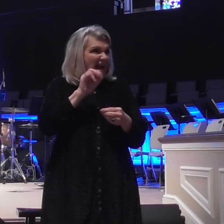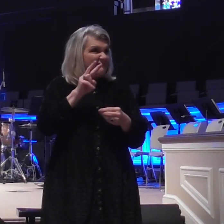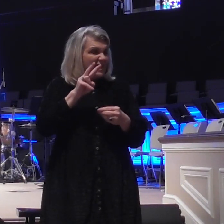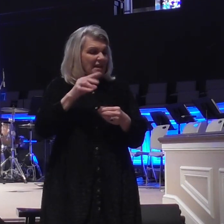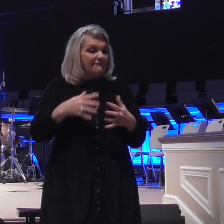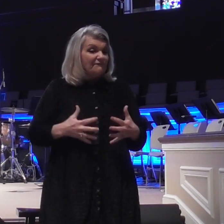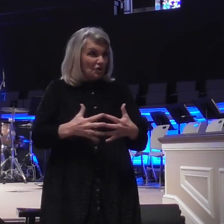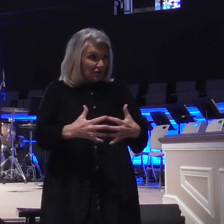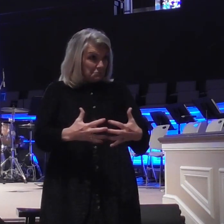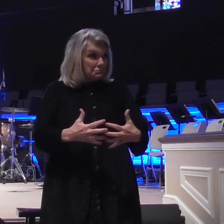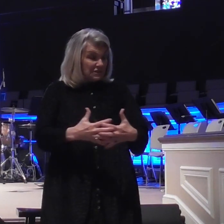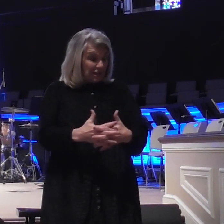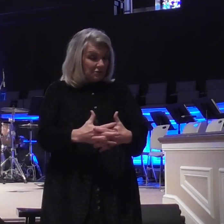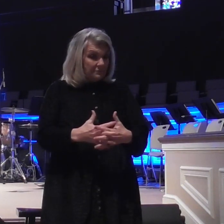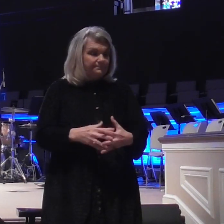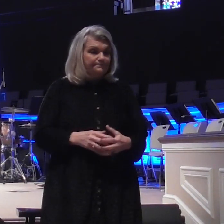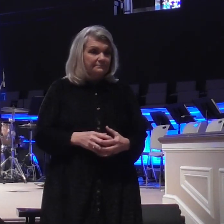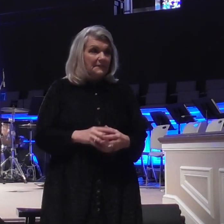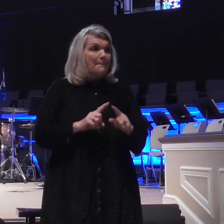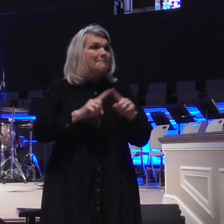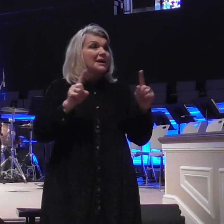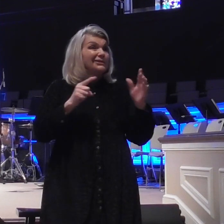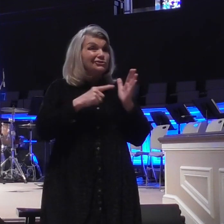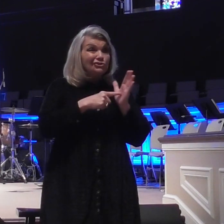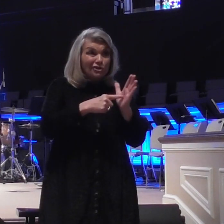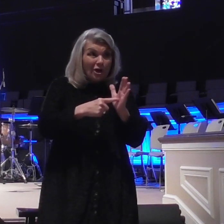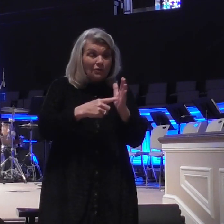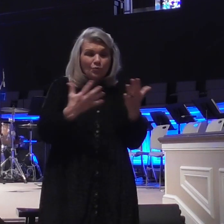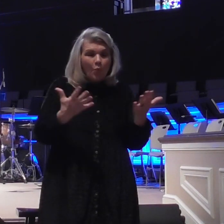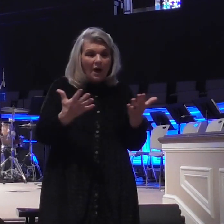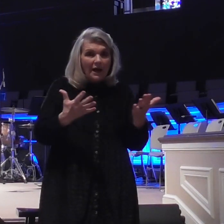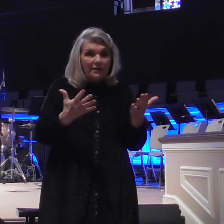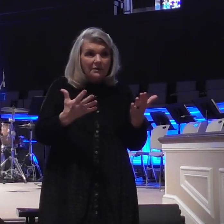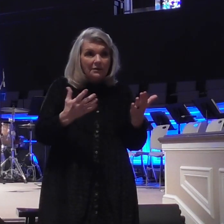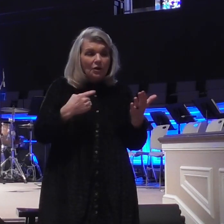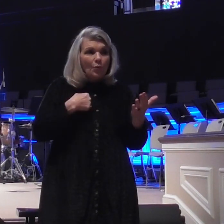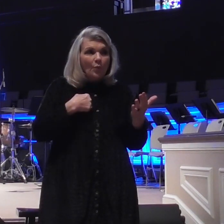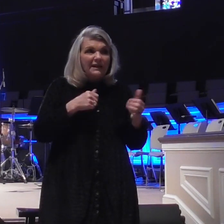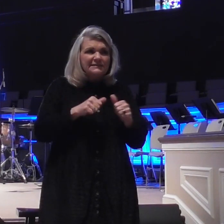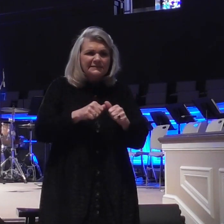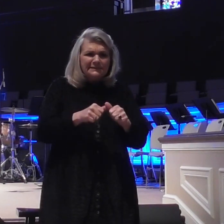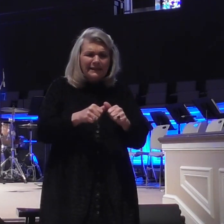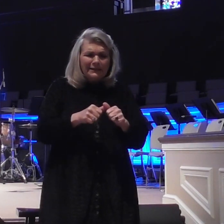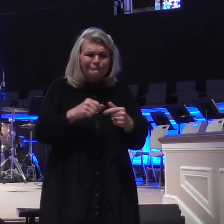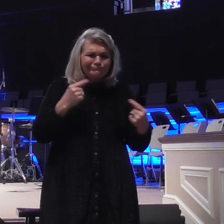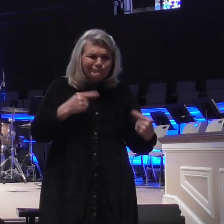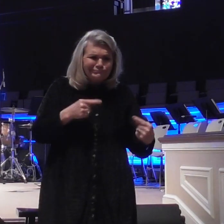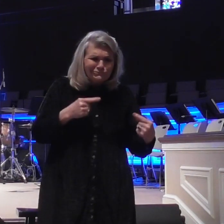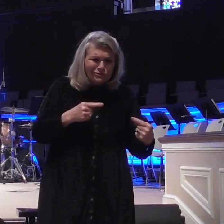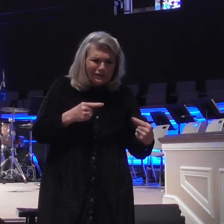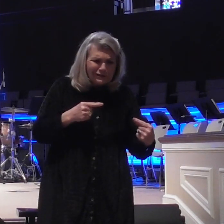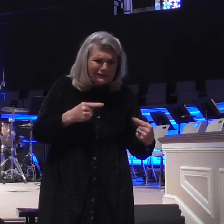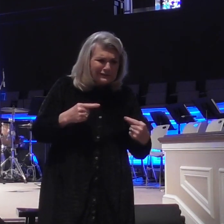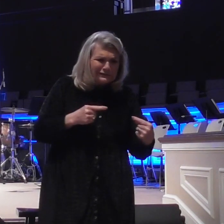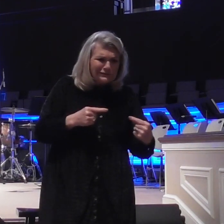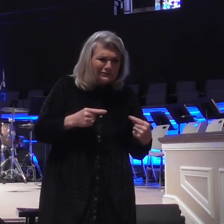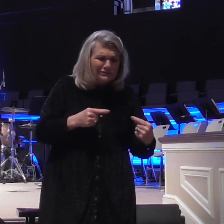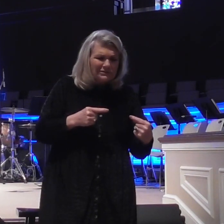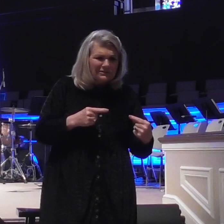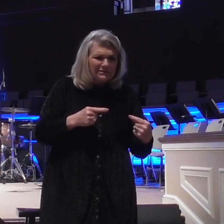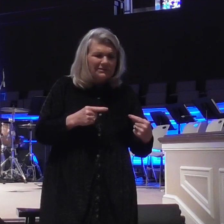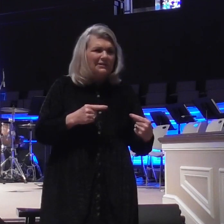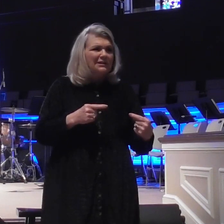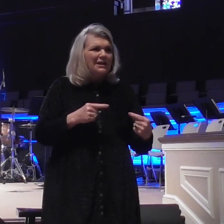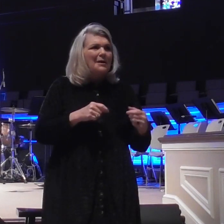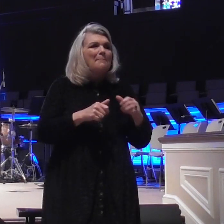But what it really reveals is that we are still struggling to answer very fundamental and